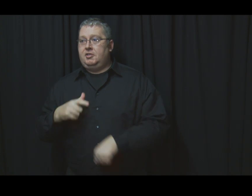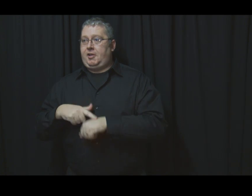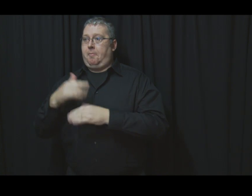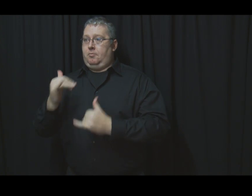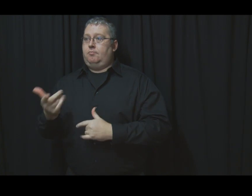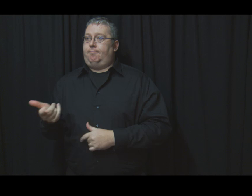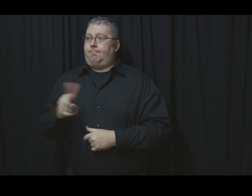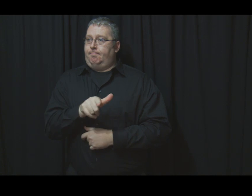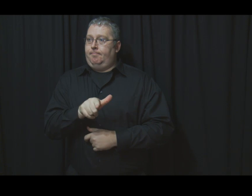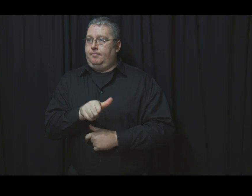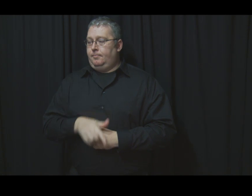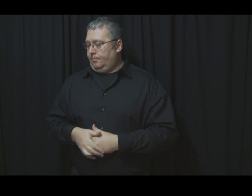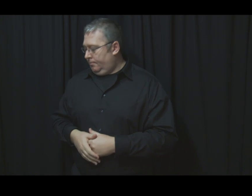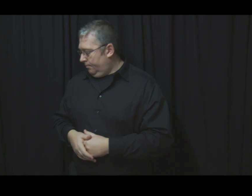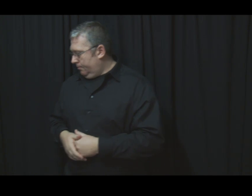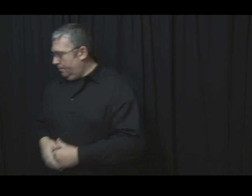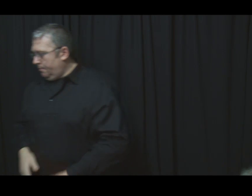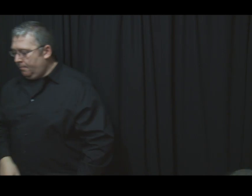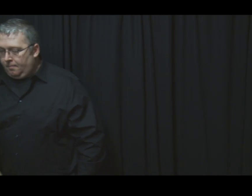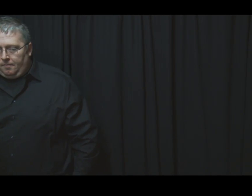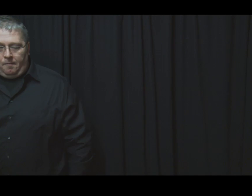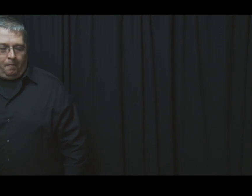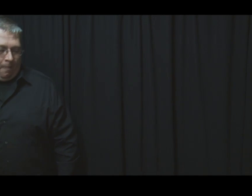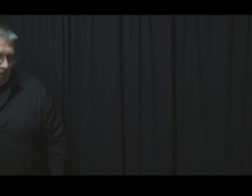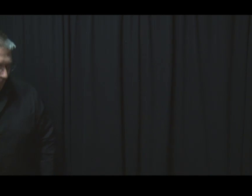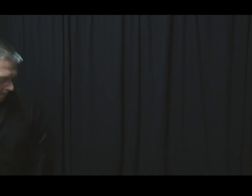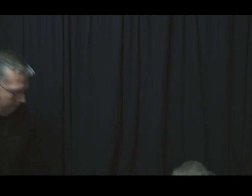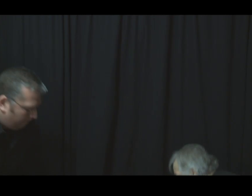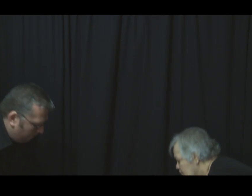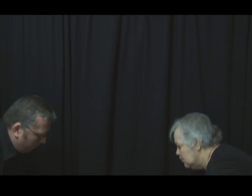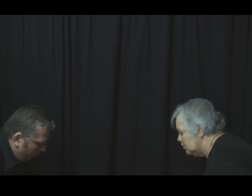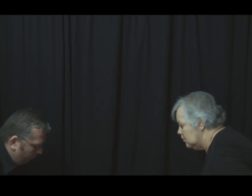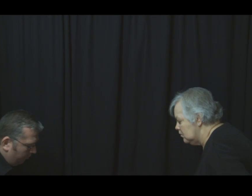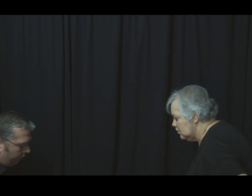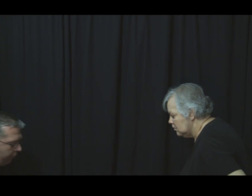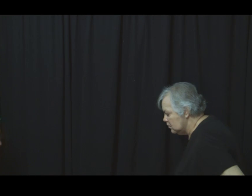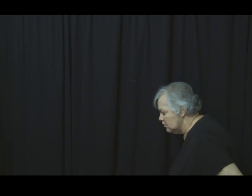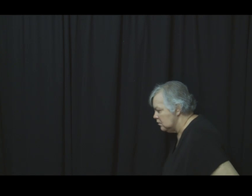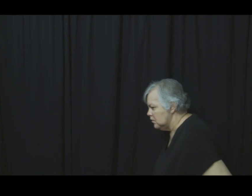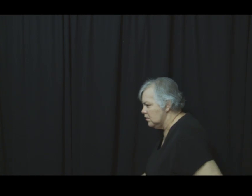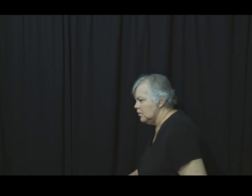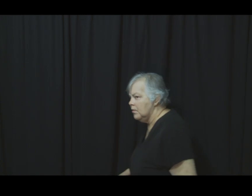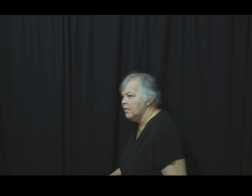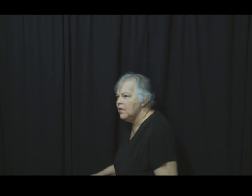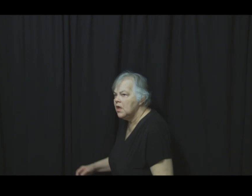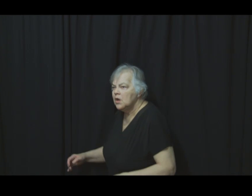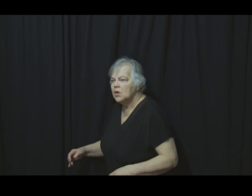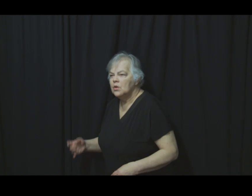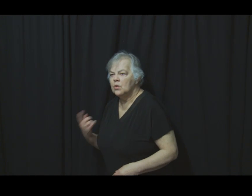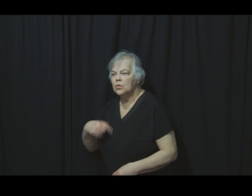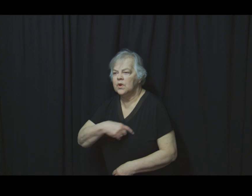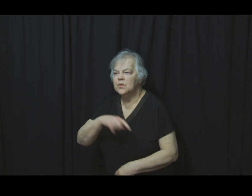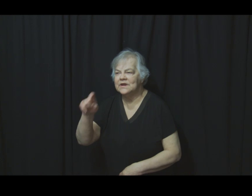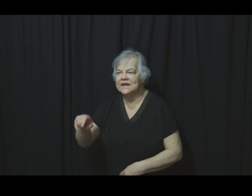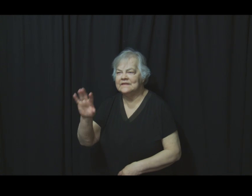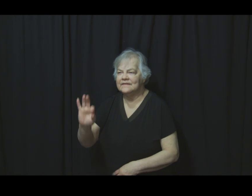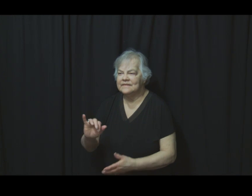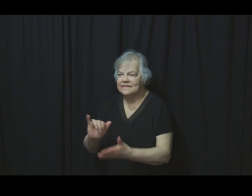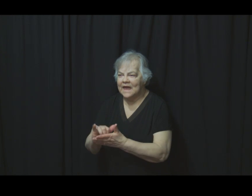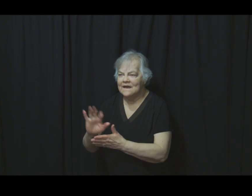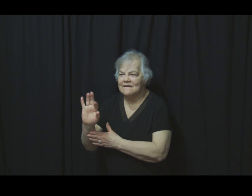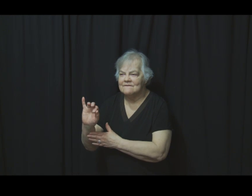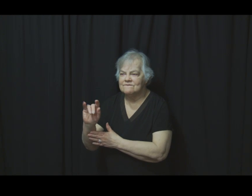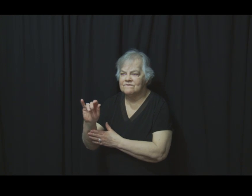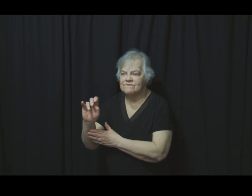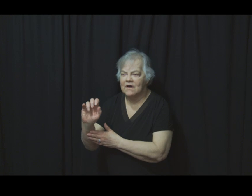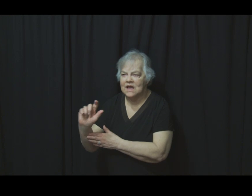Nye? We would just need one piece of evidence. We would need the fossil that swam from one layer to another. We would need evidence that the universe is